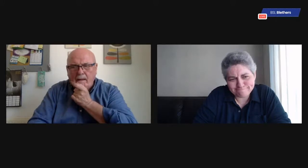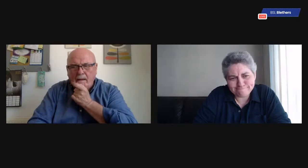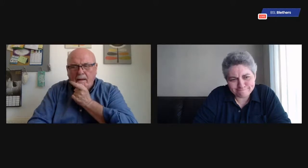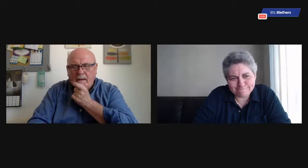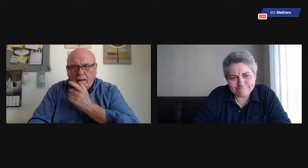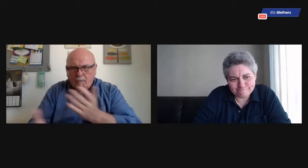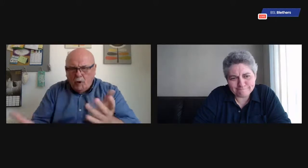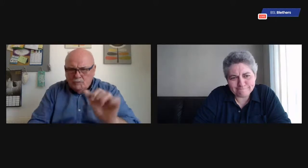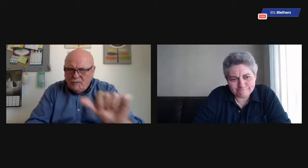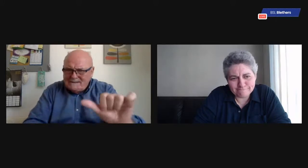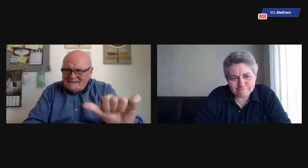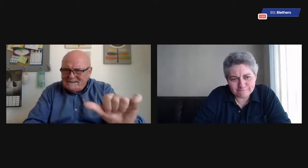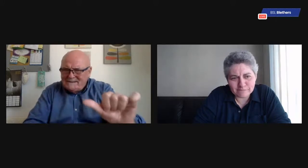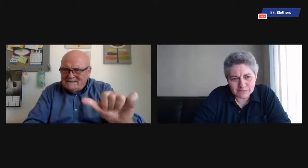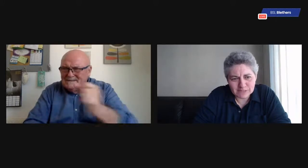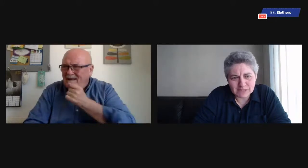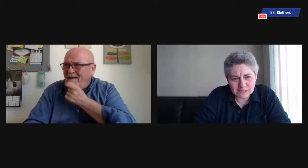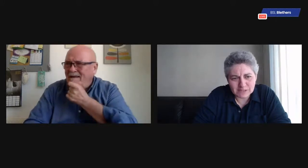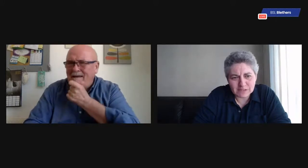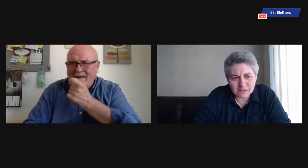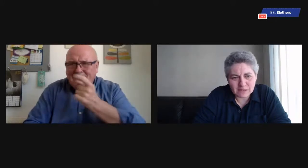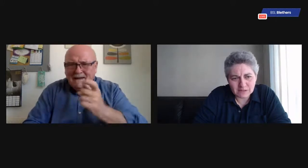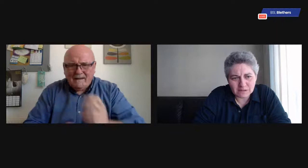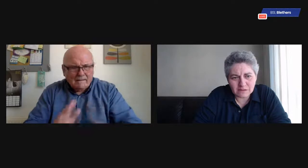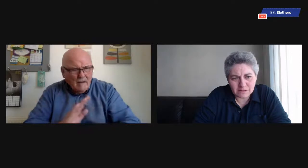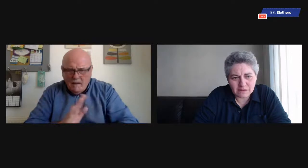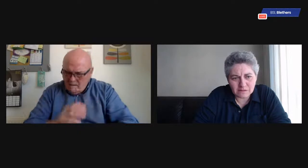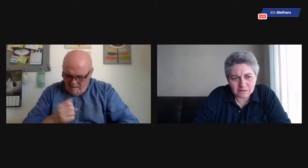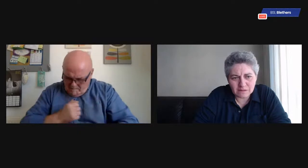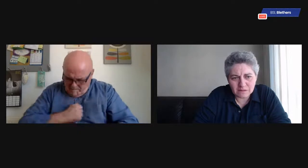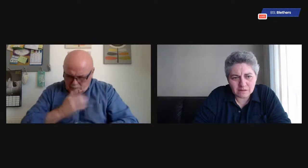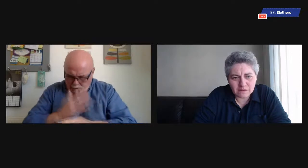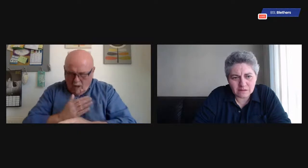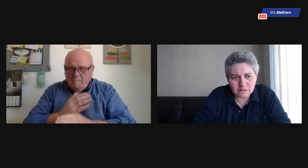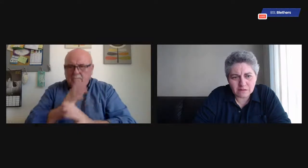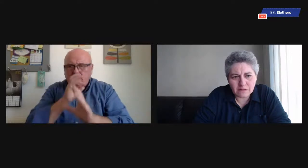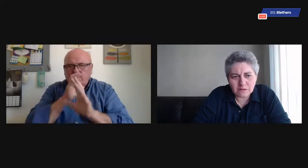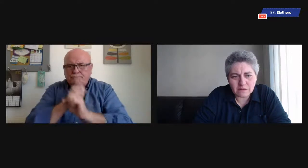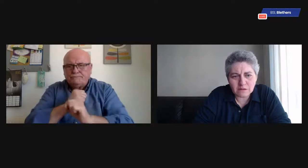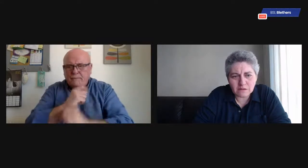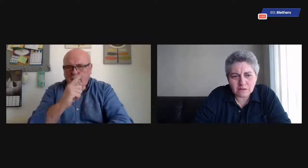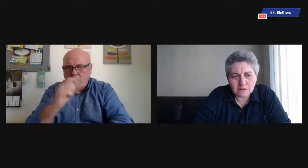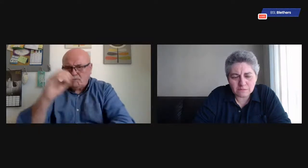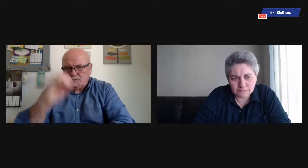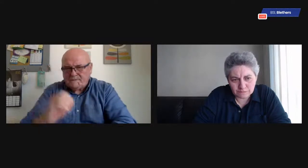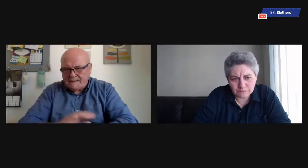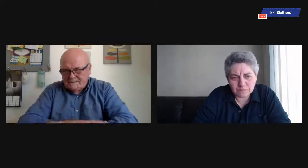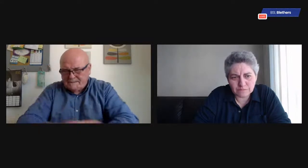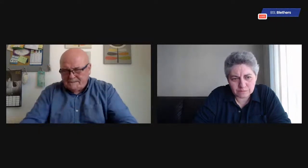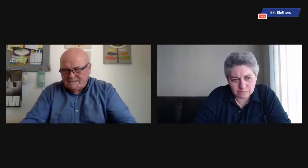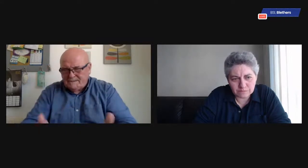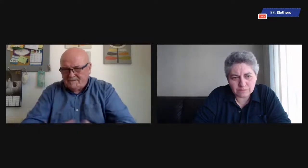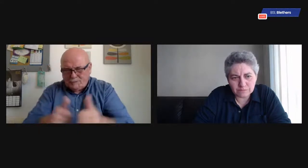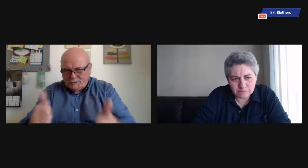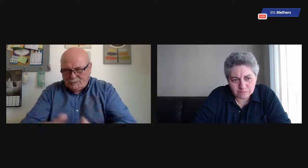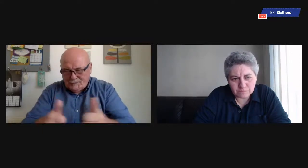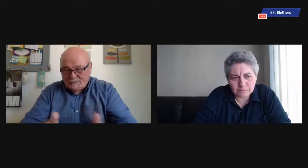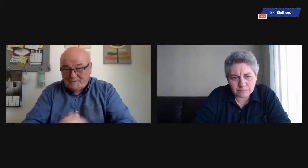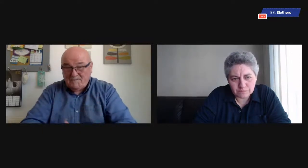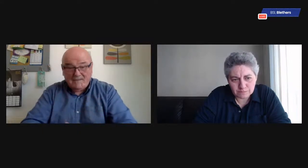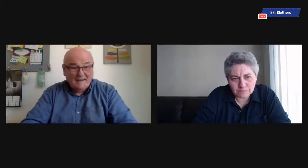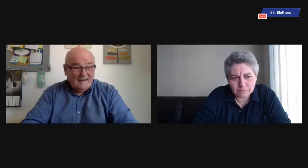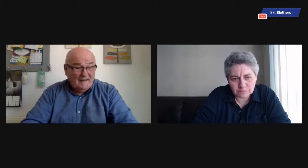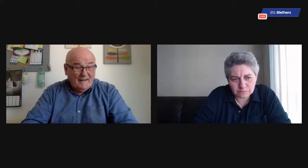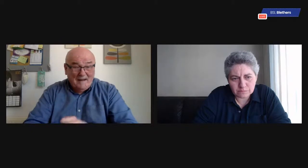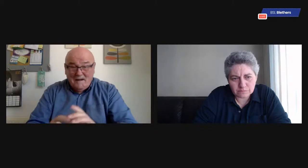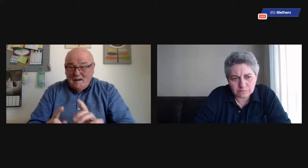but I wouldn't engage in a conversation because I'm not the person who's going to be